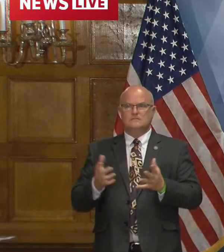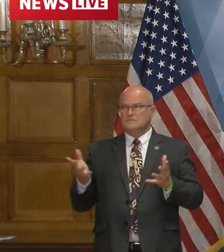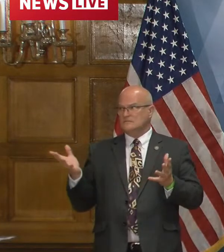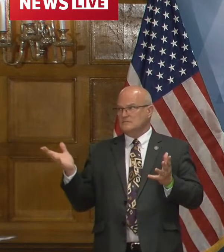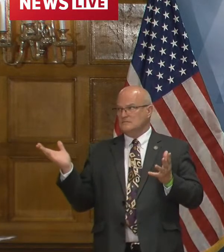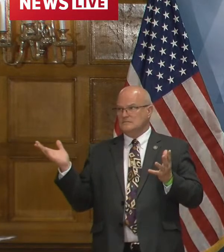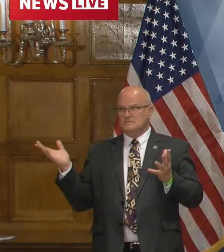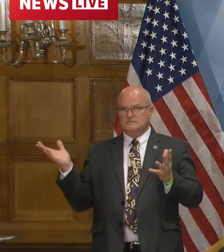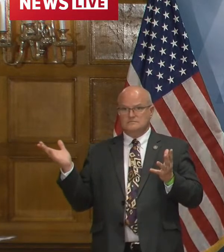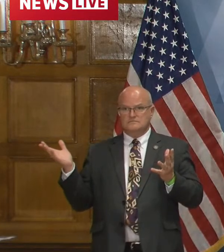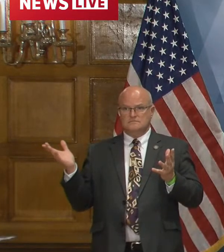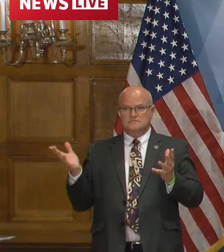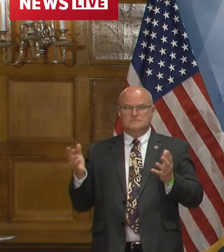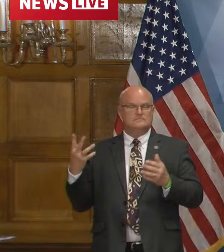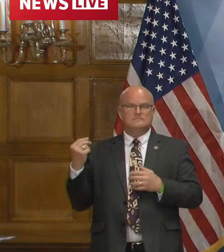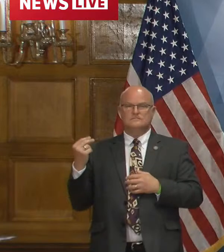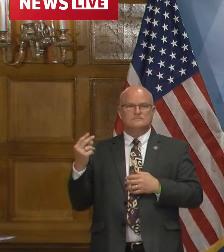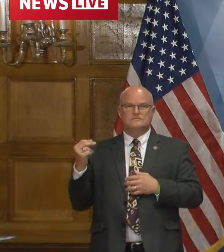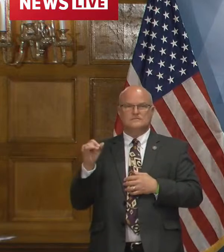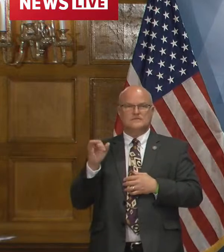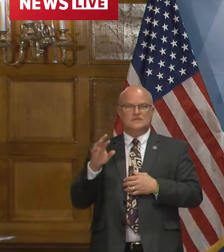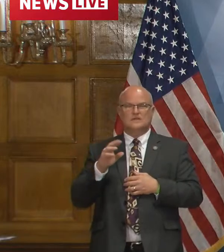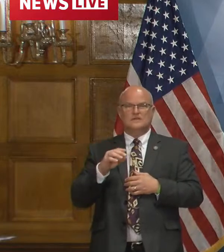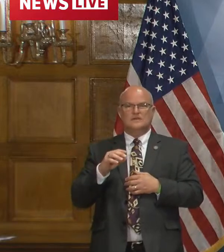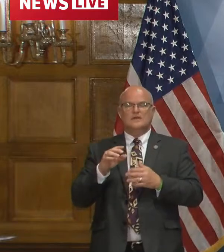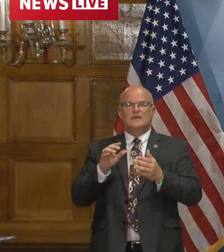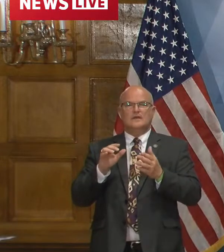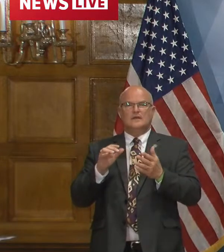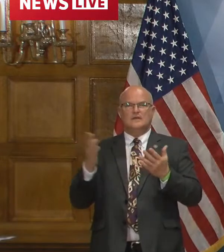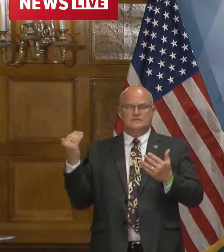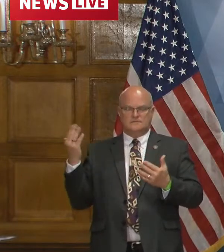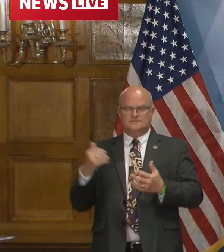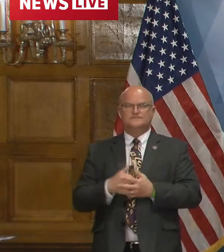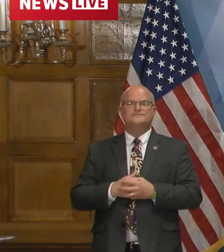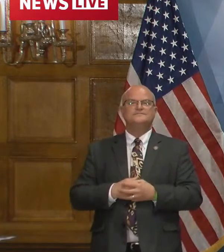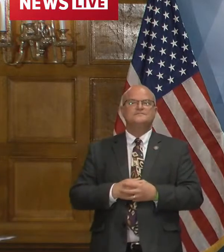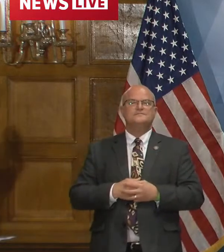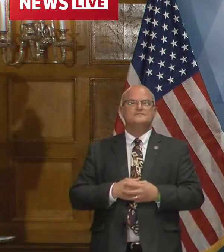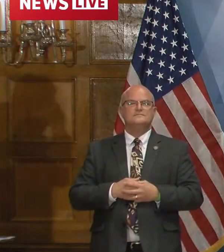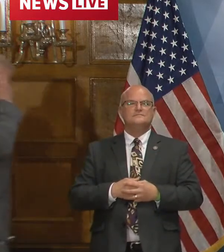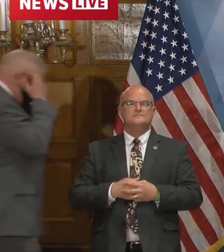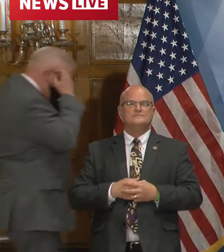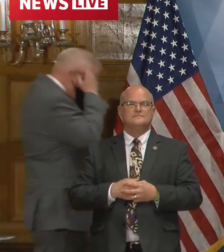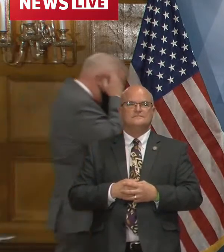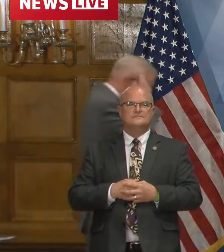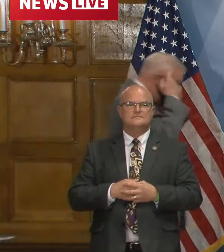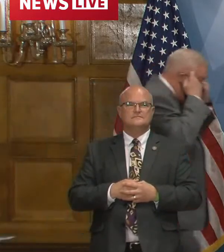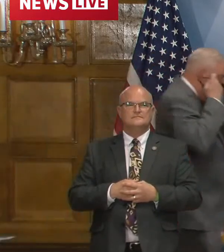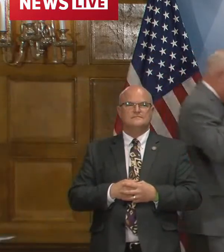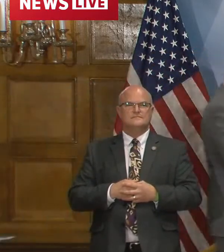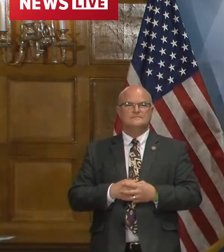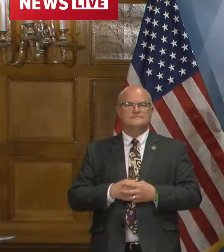you have anything else on that? No, sir, not really. Go, come up.